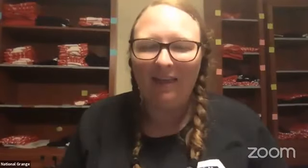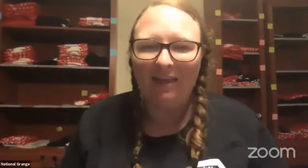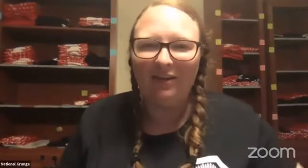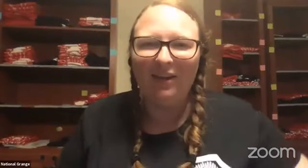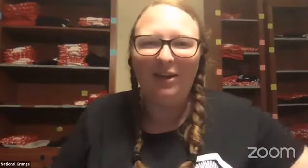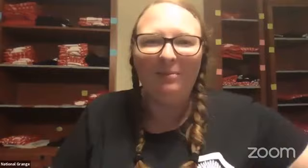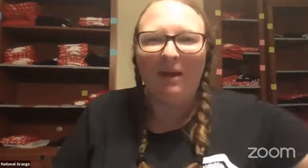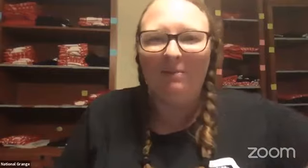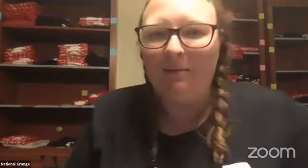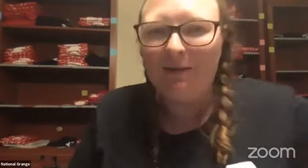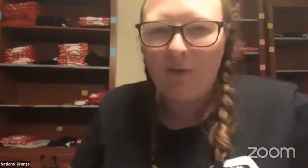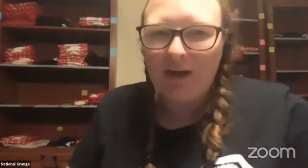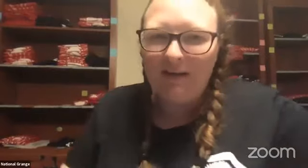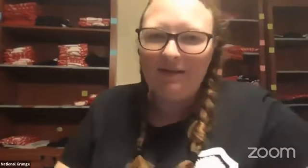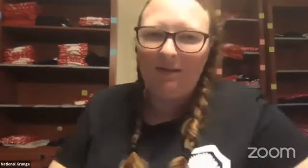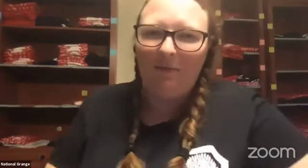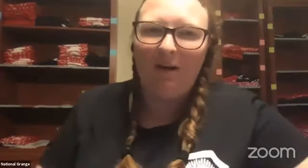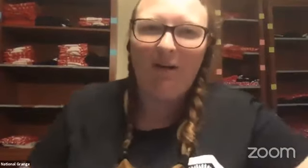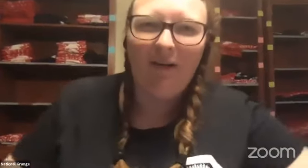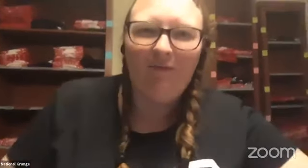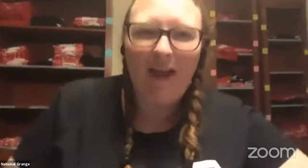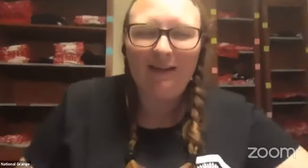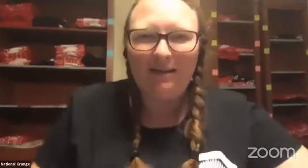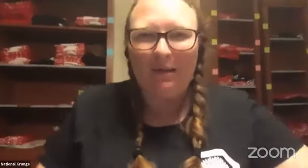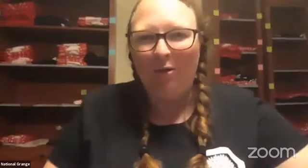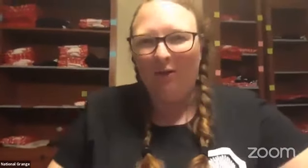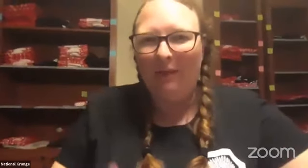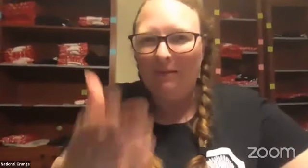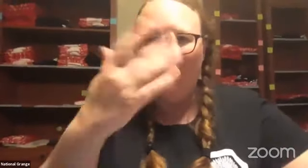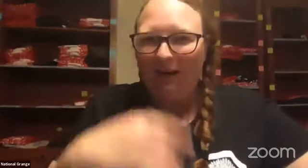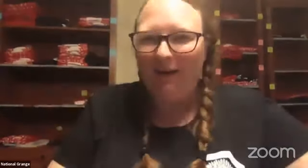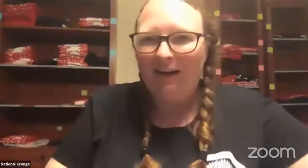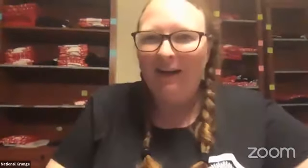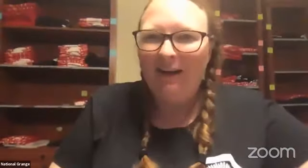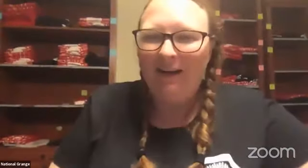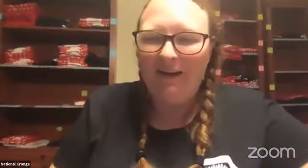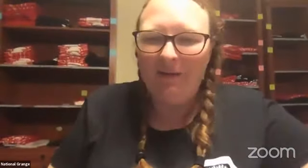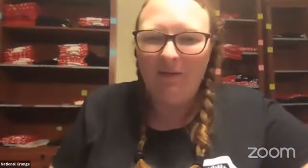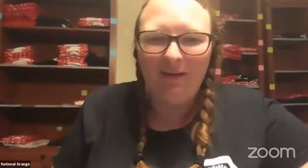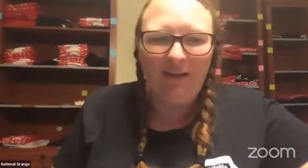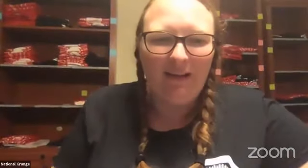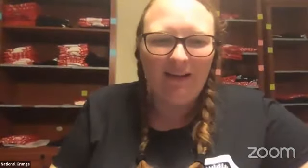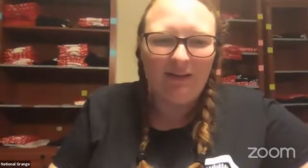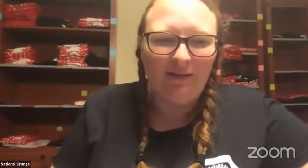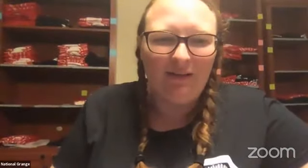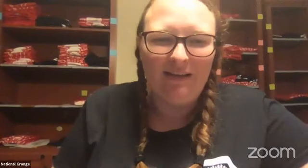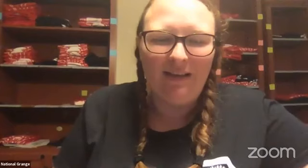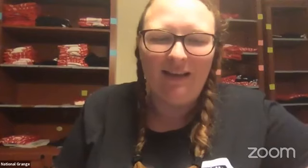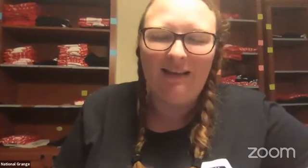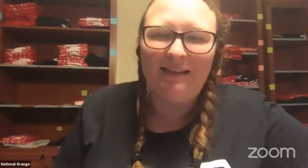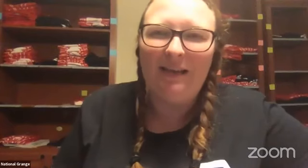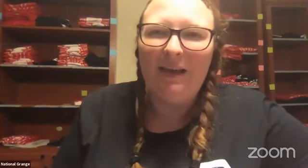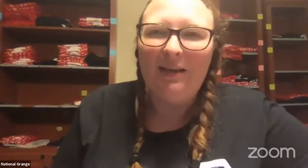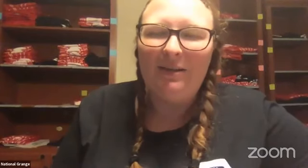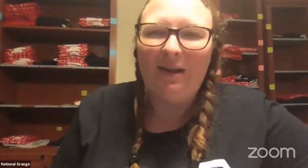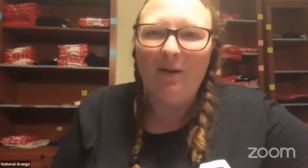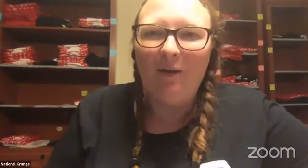thought that you might be able to bring in some current events or maybe our worthy lecturer into this. So